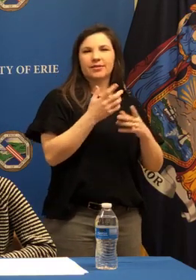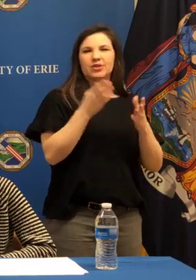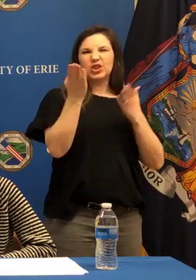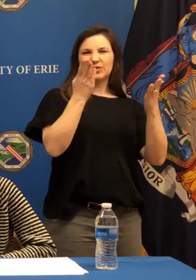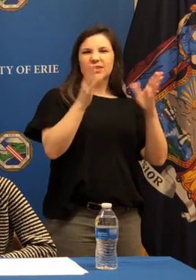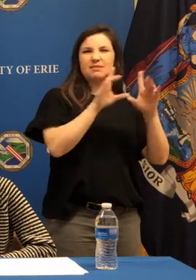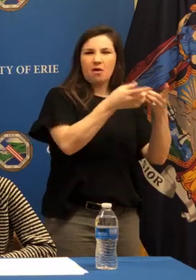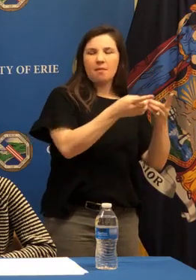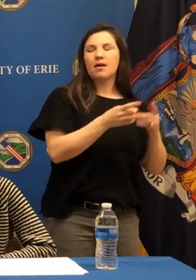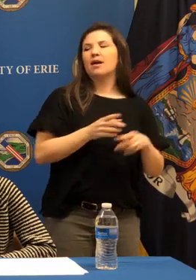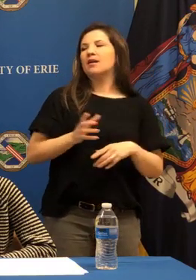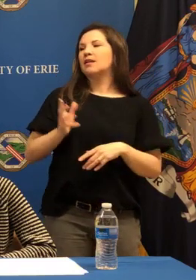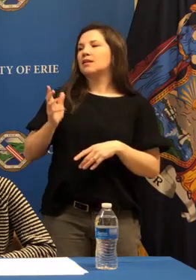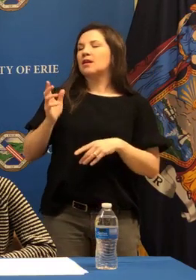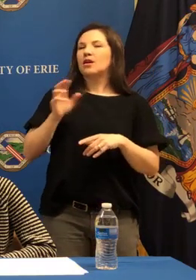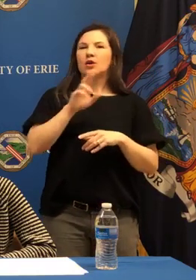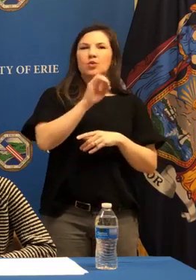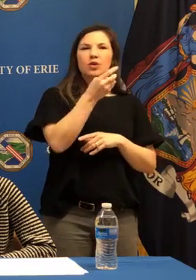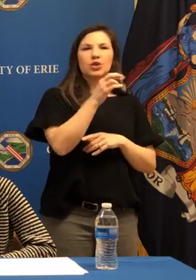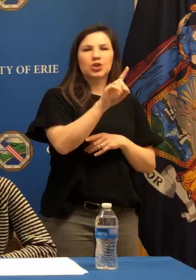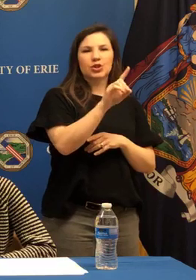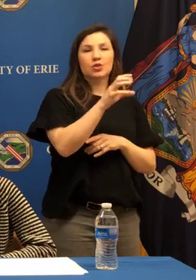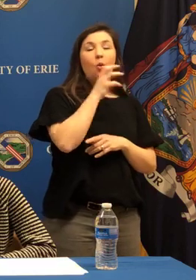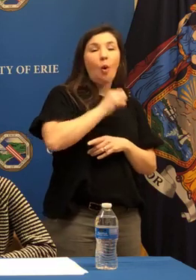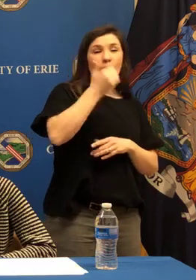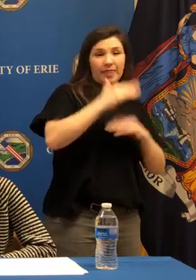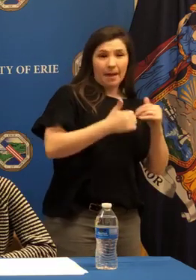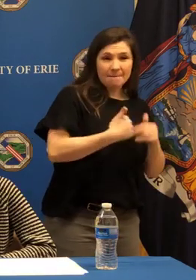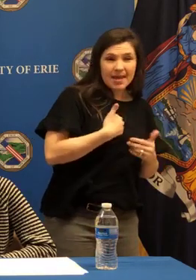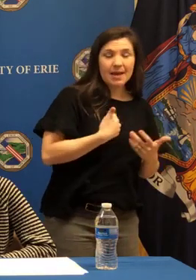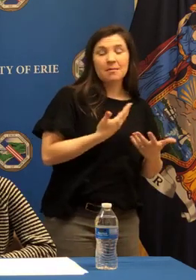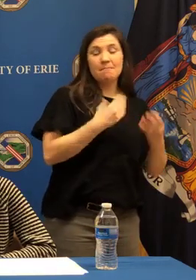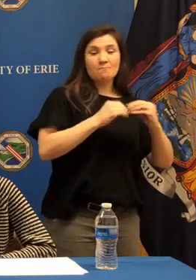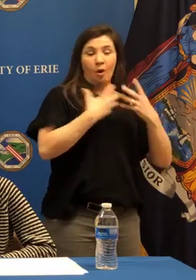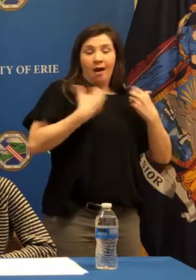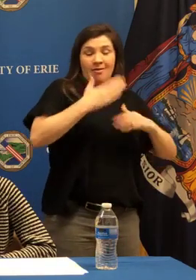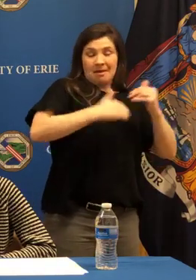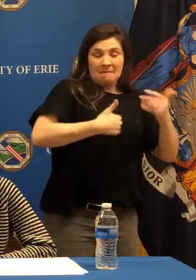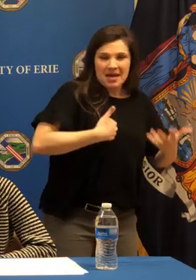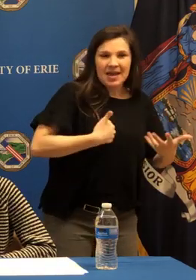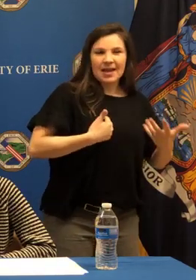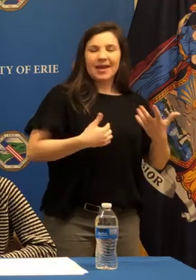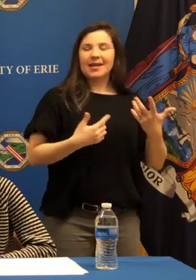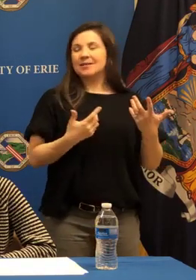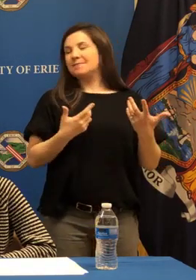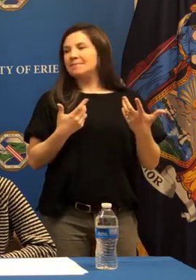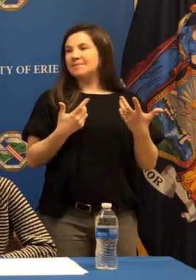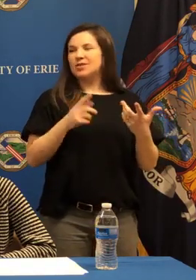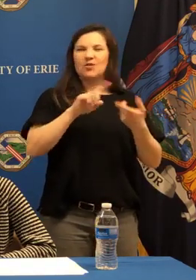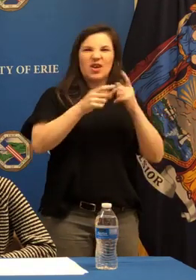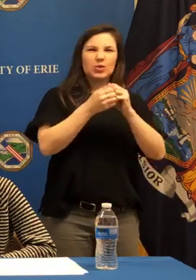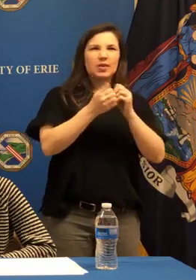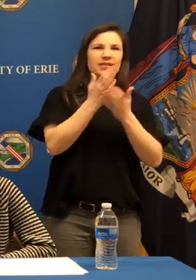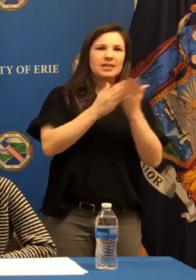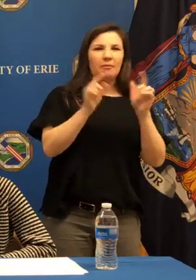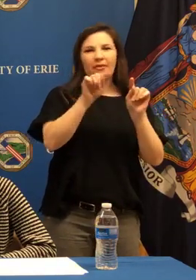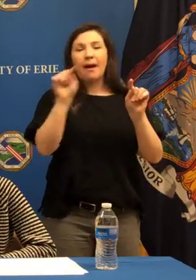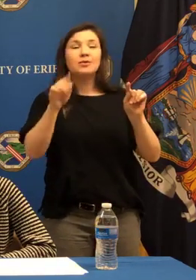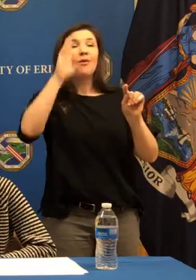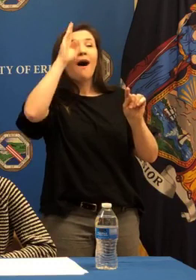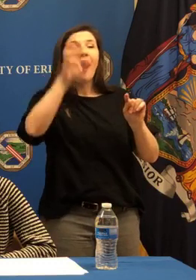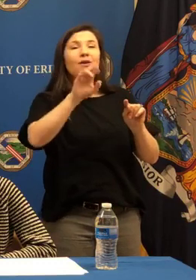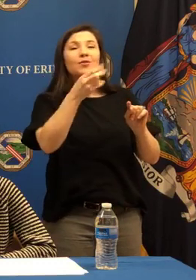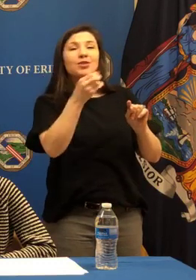professional wrestler. Richard's a lot older than I am, but he's in a lot better shape than I am. So Richard, who's friends with some of those guys, hi to Richard at